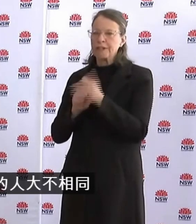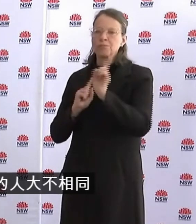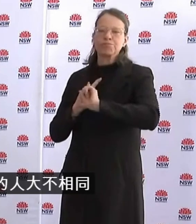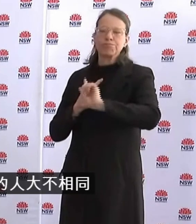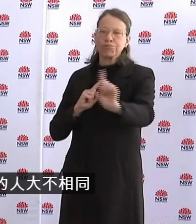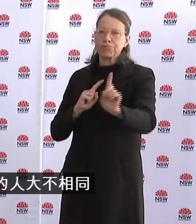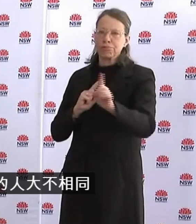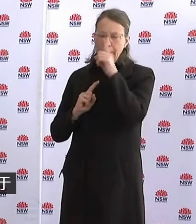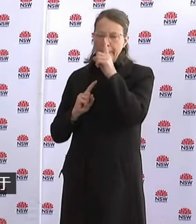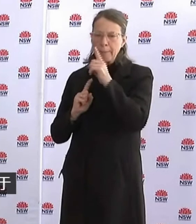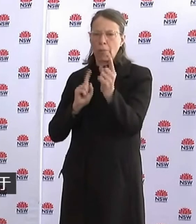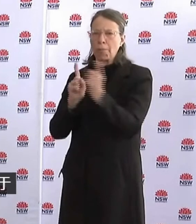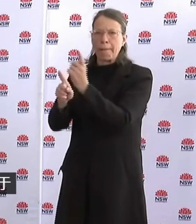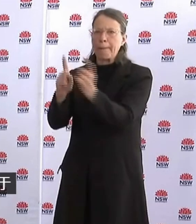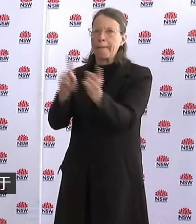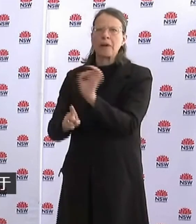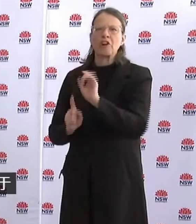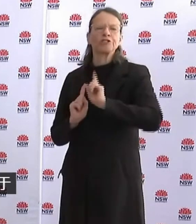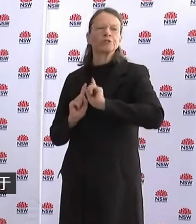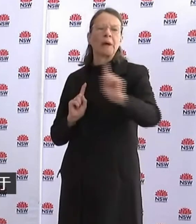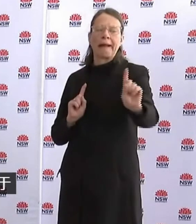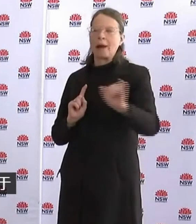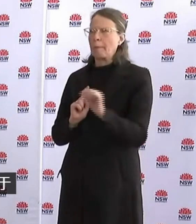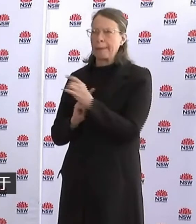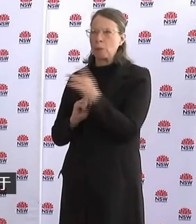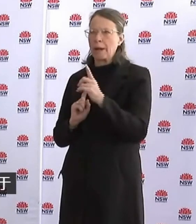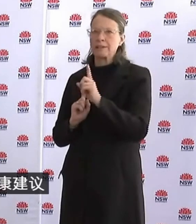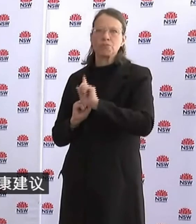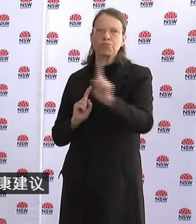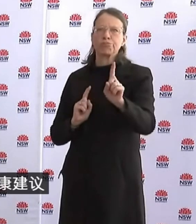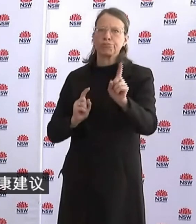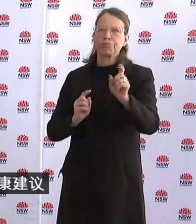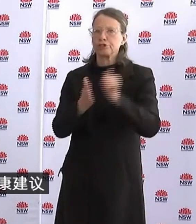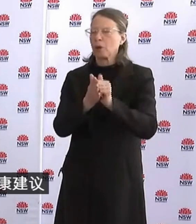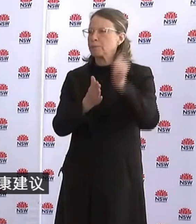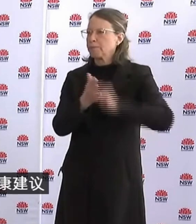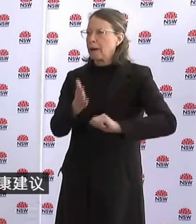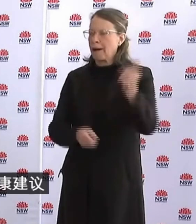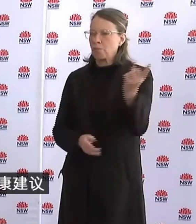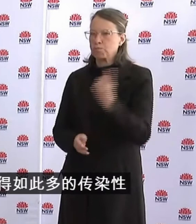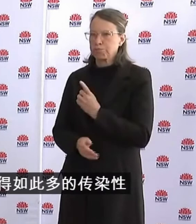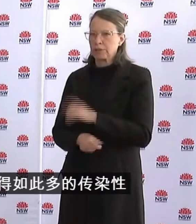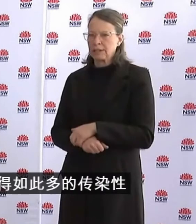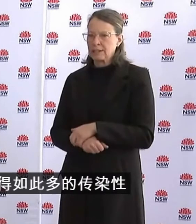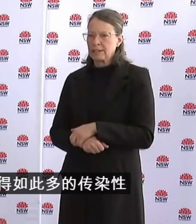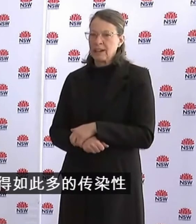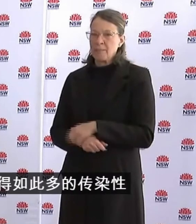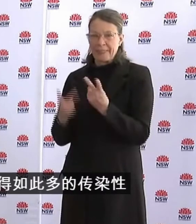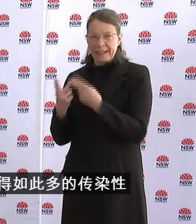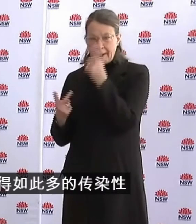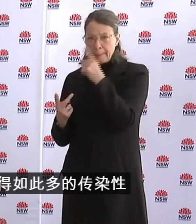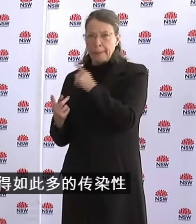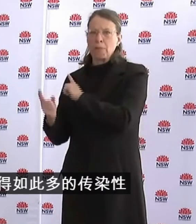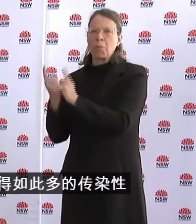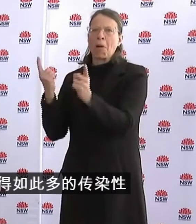may have been exposed at 20 different venues. So it really depends on the health advice we have on those exposure sites. But that's why